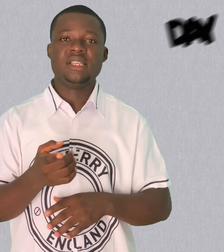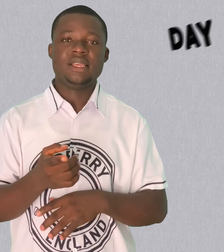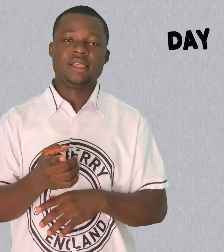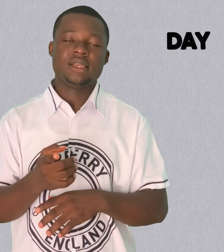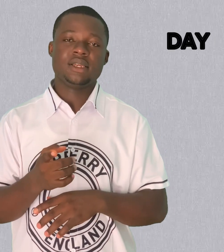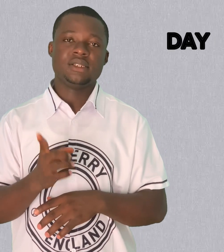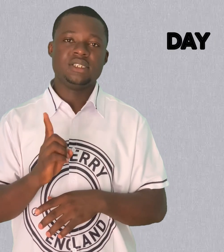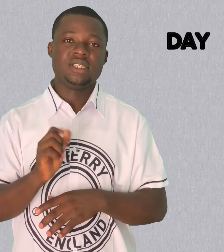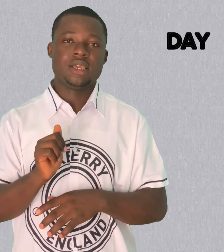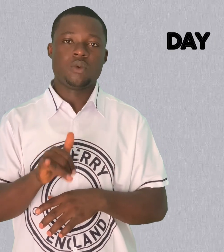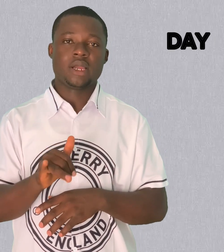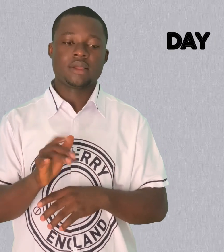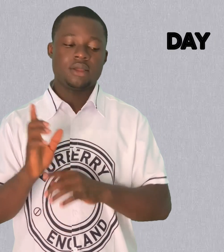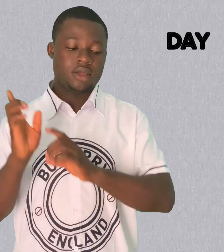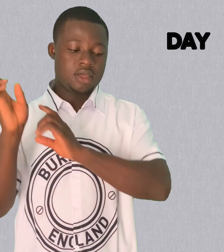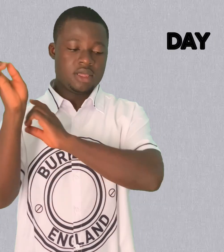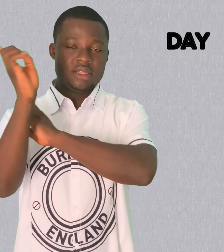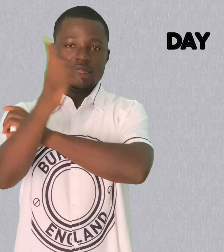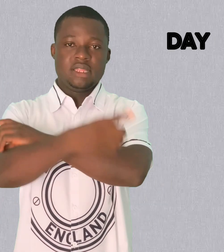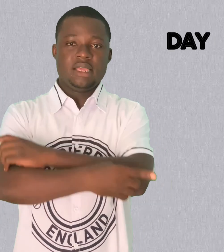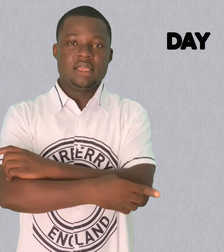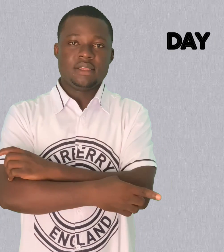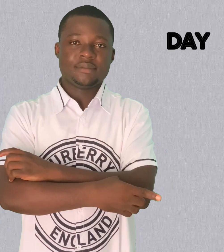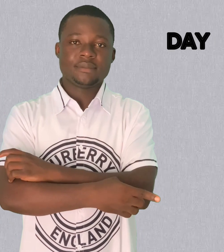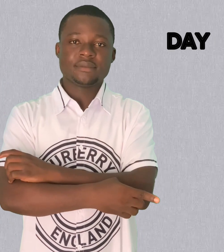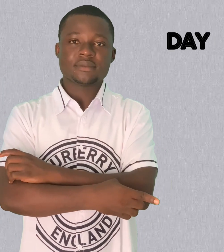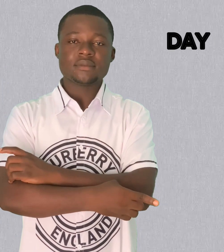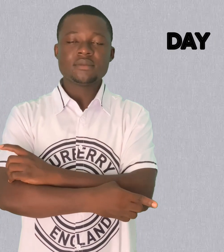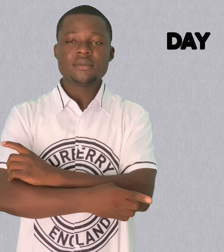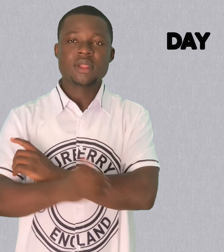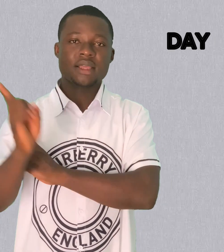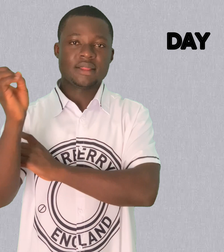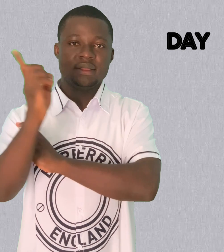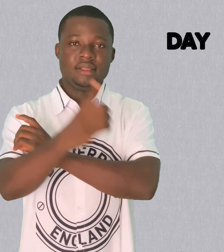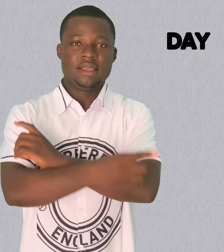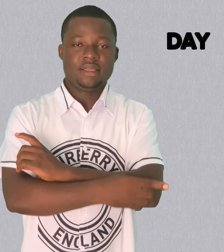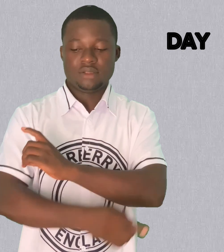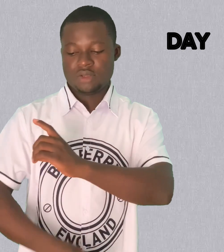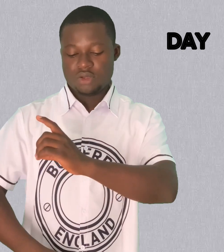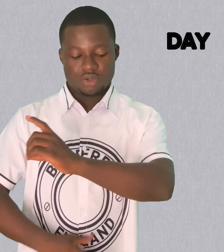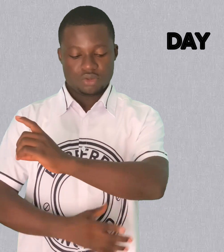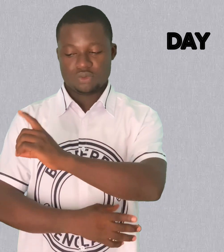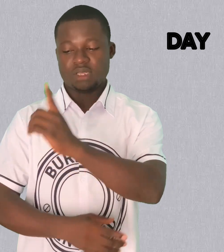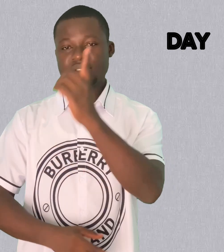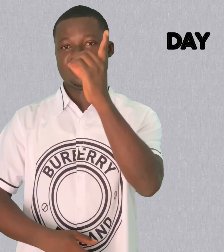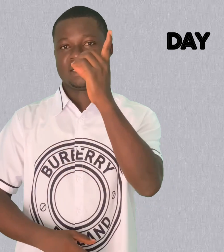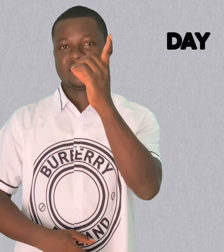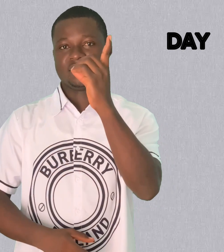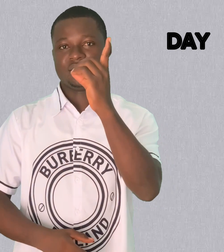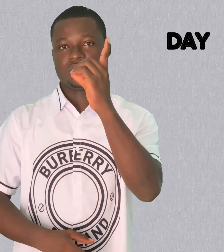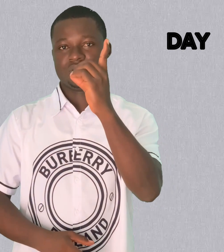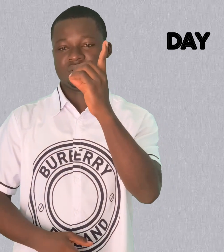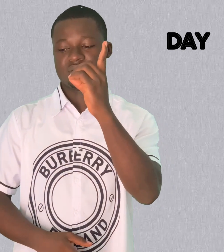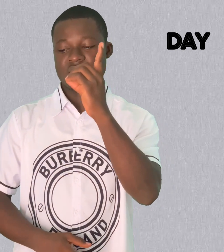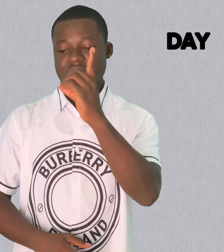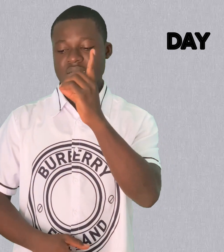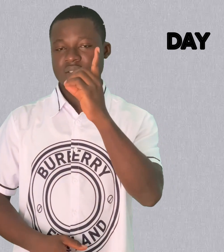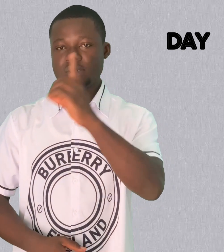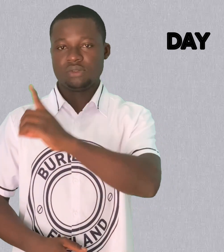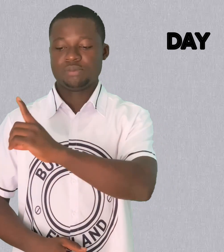day. D-A-Y. Day. Day. You take, this is letter D on this left hand, you place